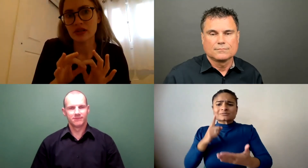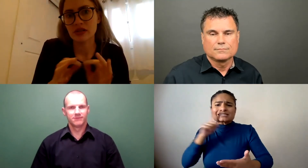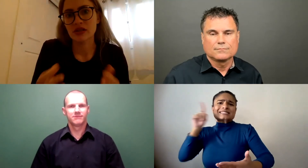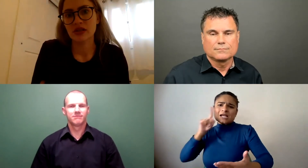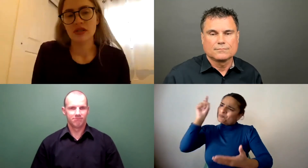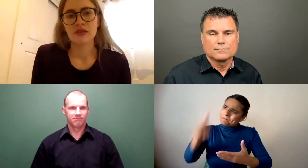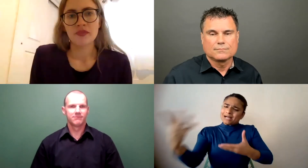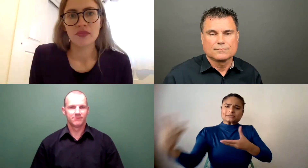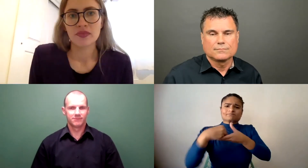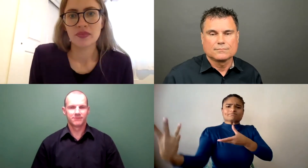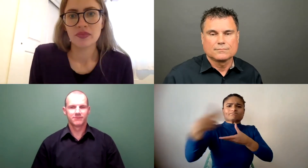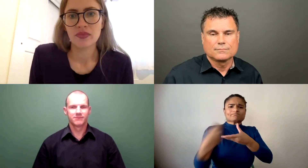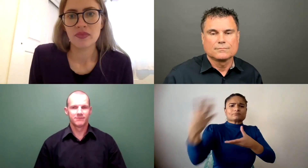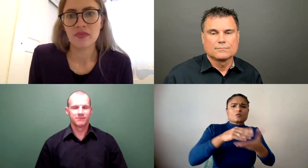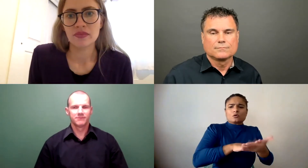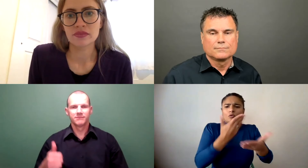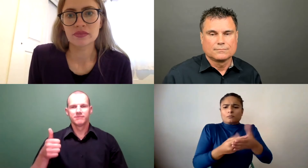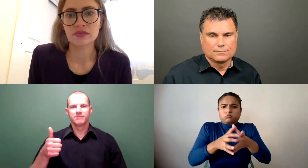important.